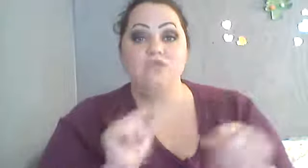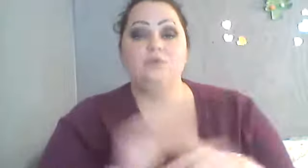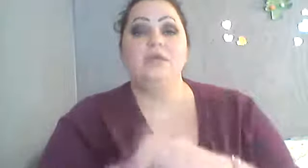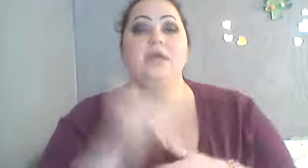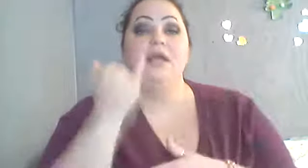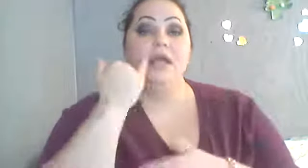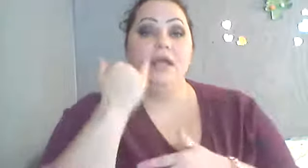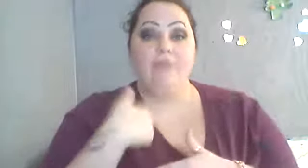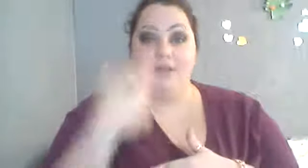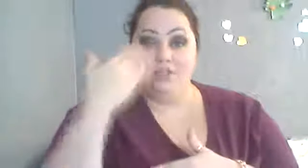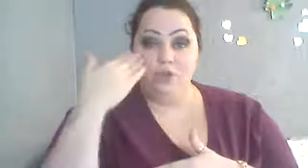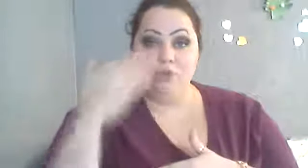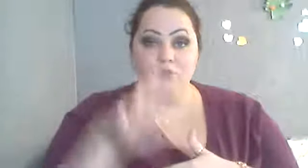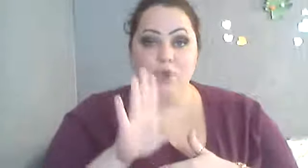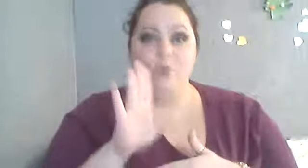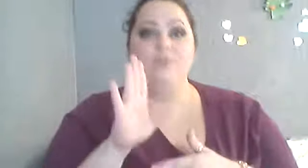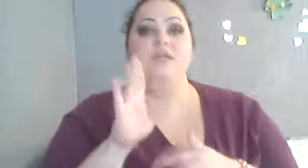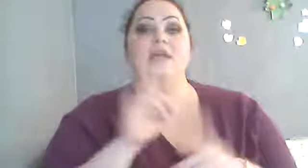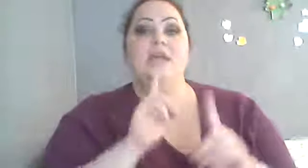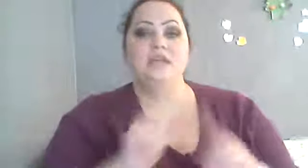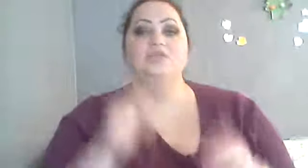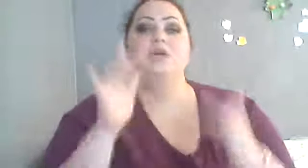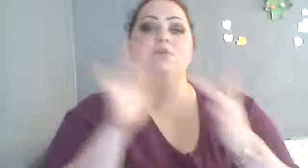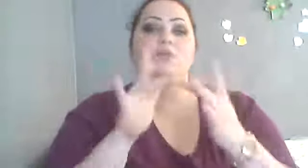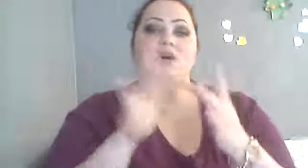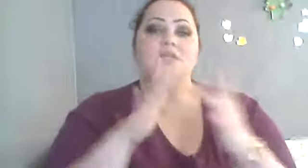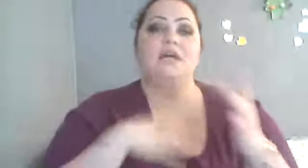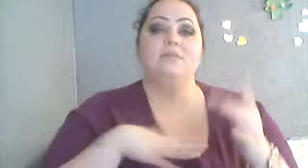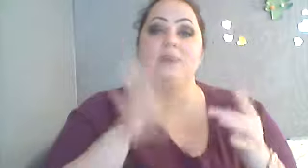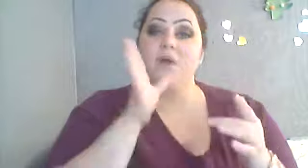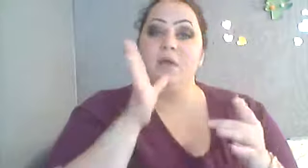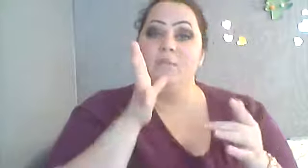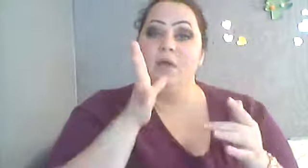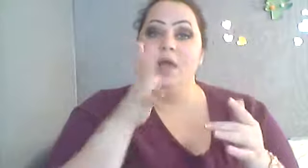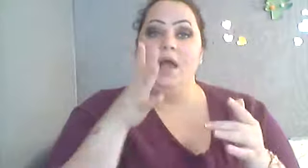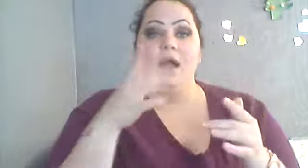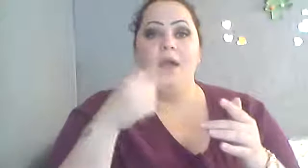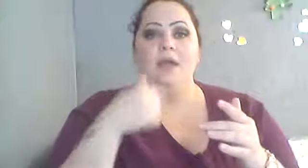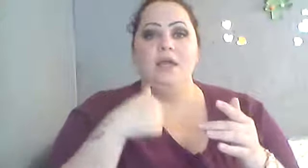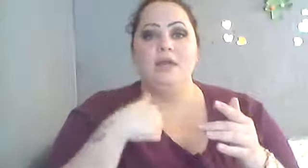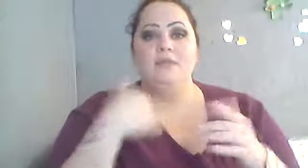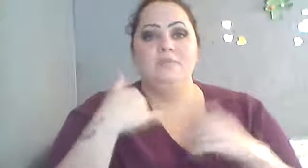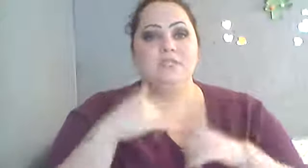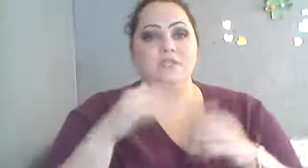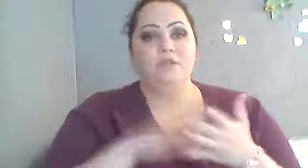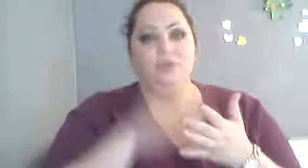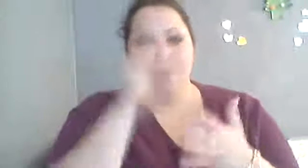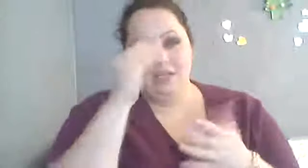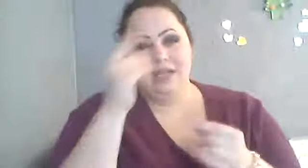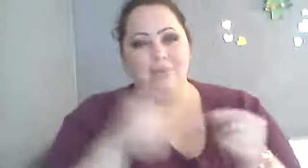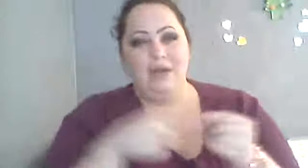it. If I don't know the answer, I will contact my mom. I am still learning about